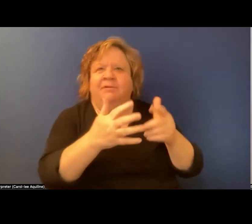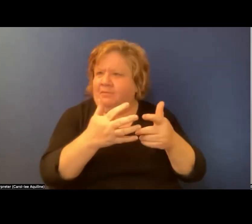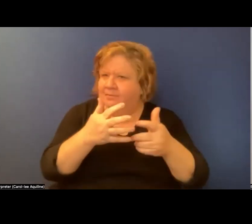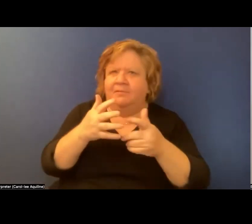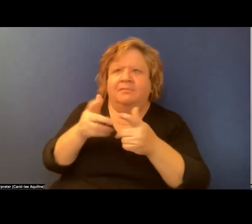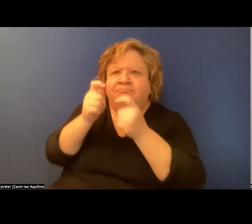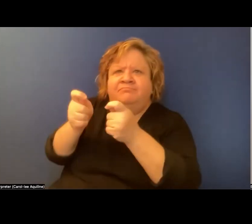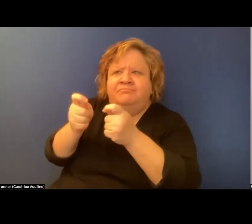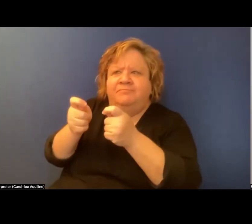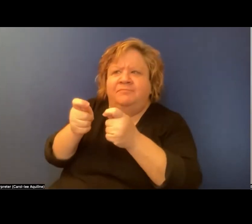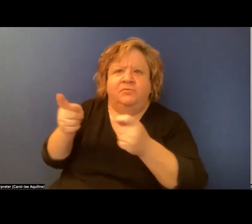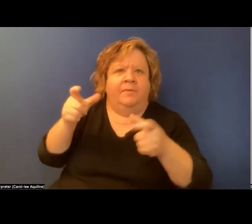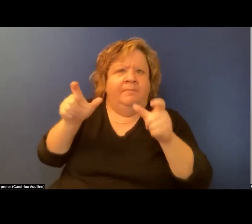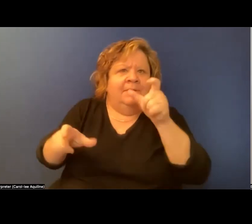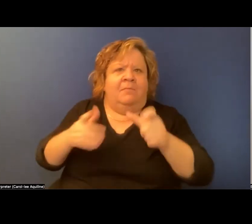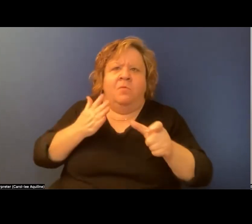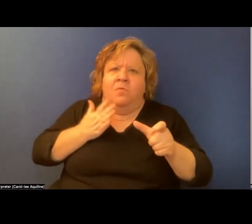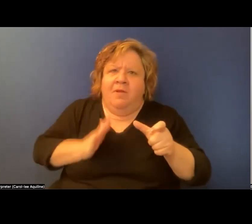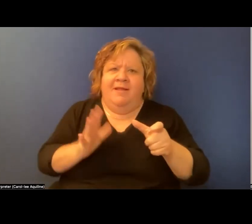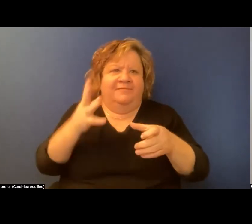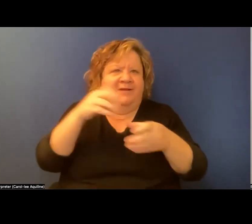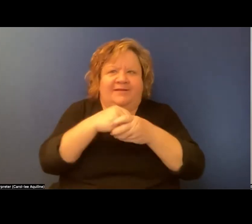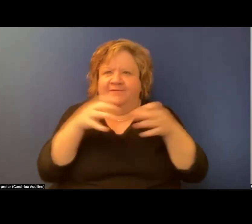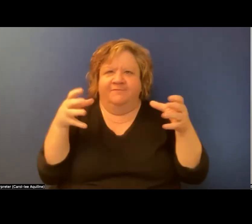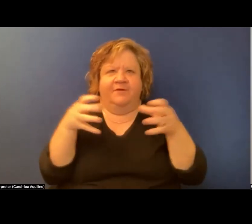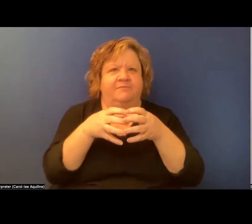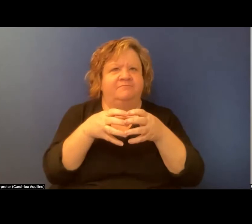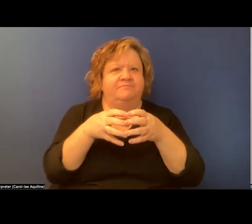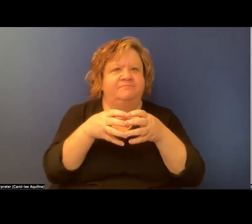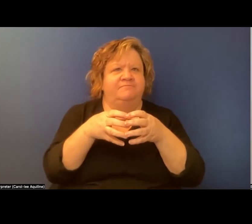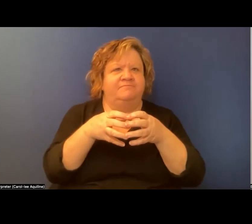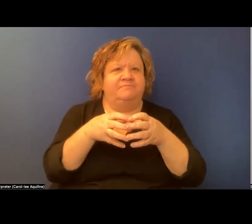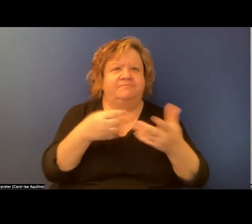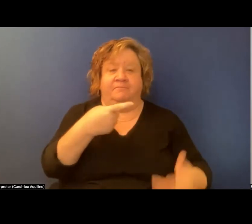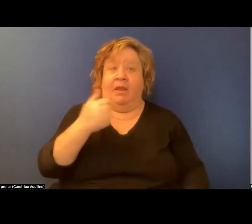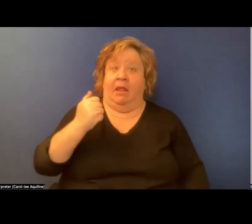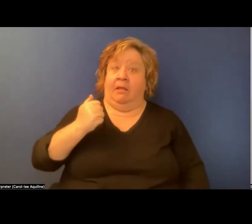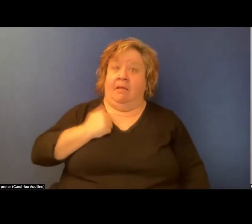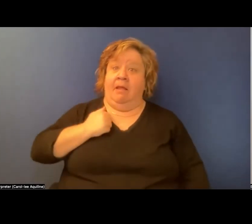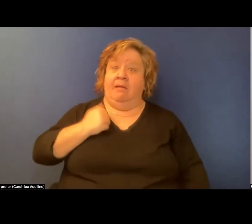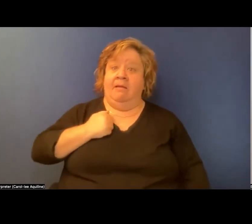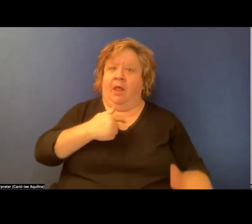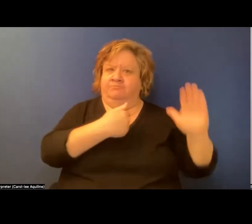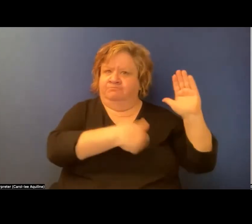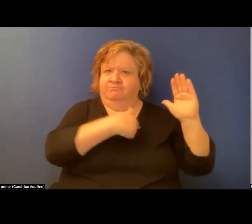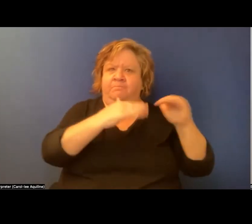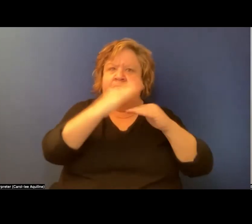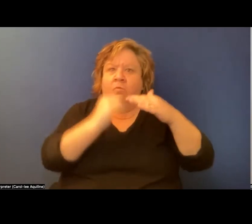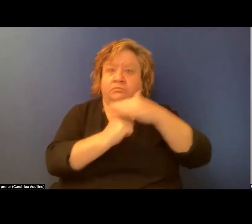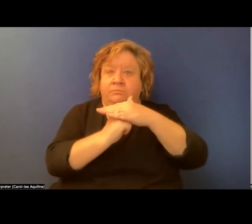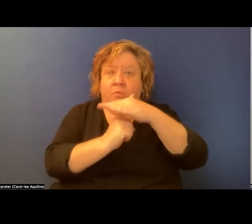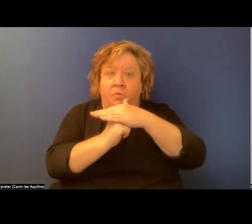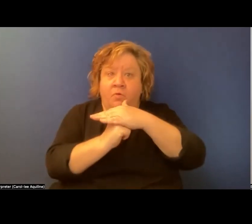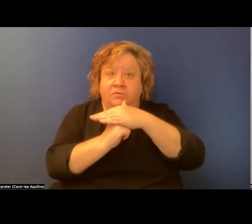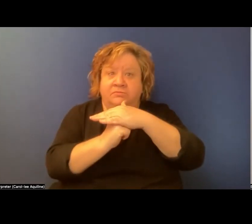to colleagues from Canada before promising more support for organizations of persons with disabilities so that they can access